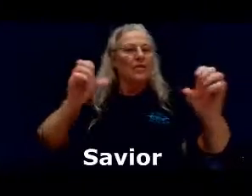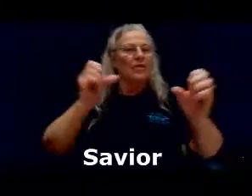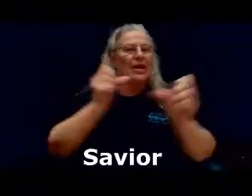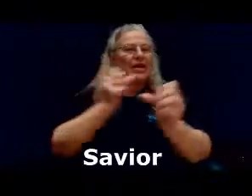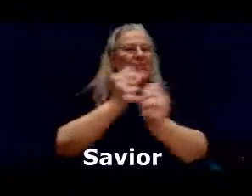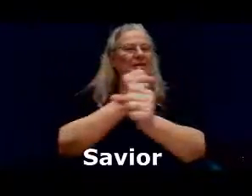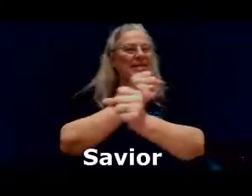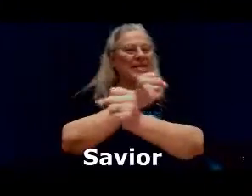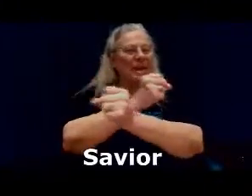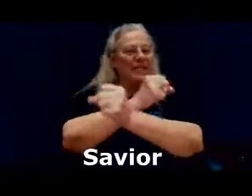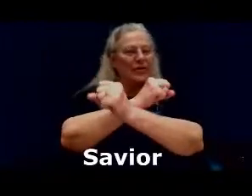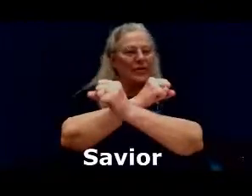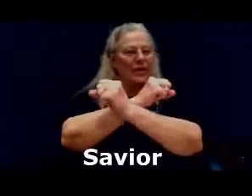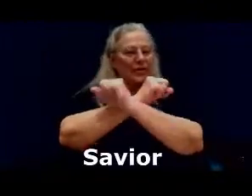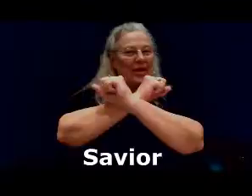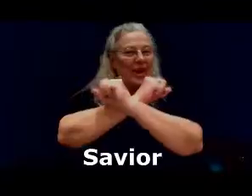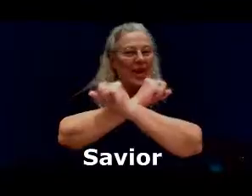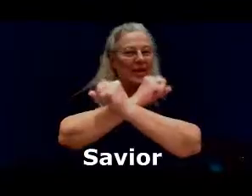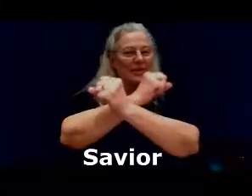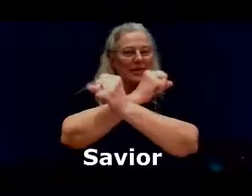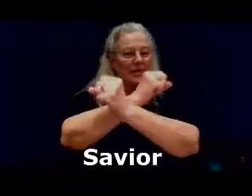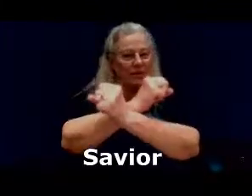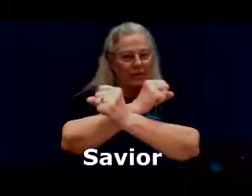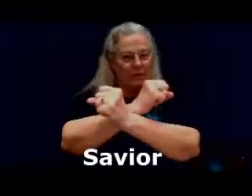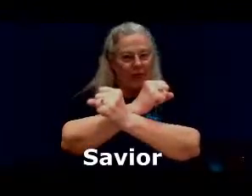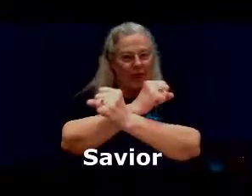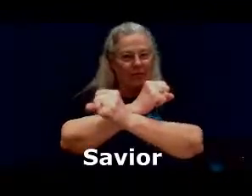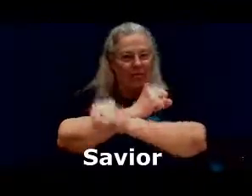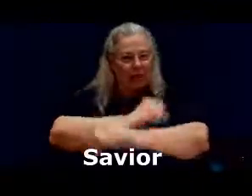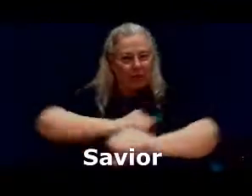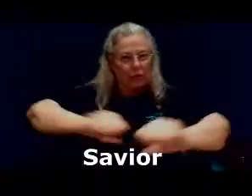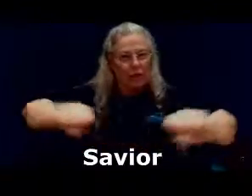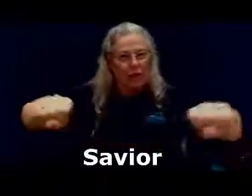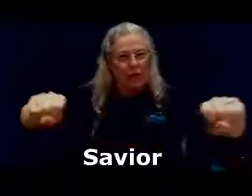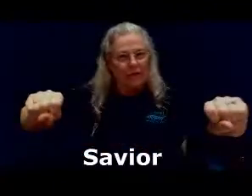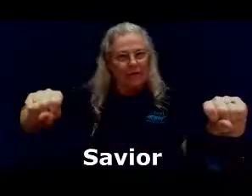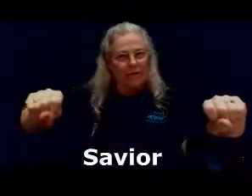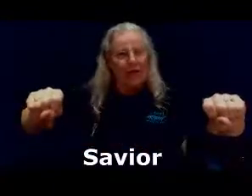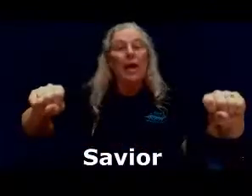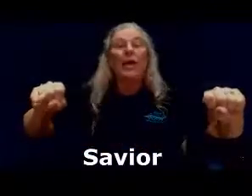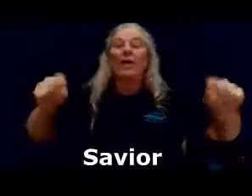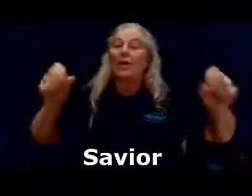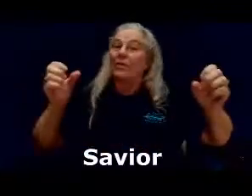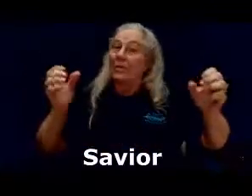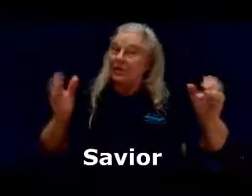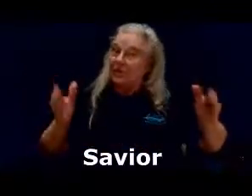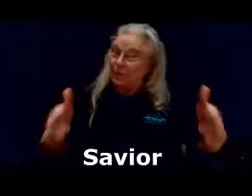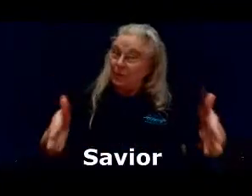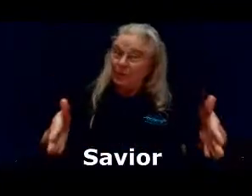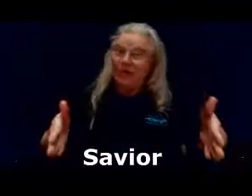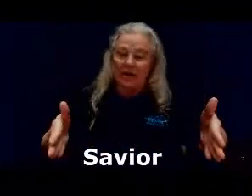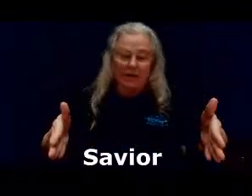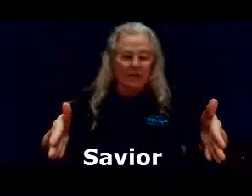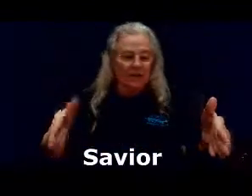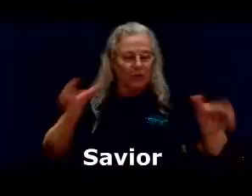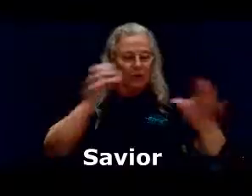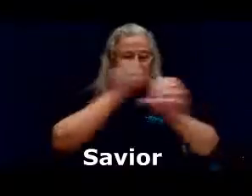Think of Savior here. S. You're bound. You break free. Now this is a person ending, so you have to